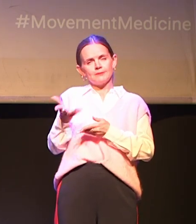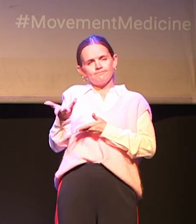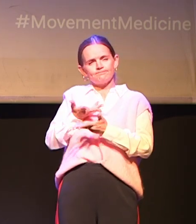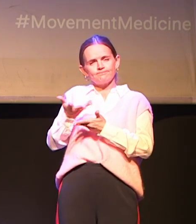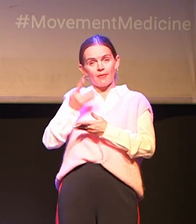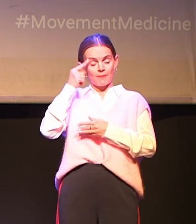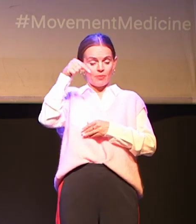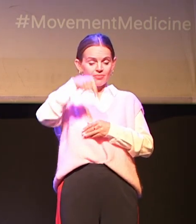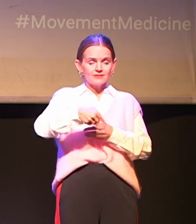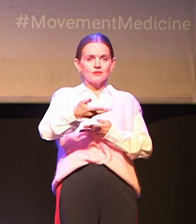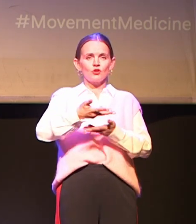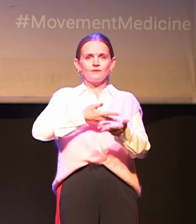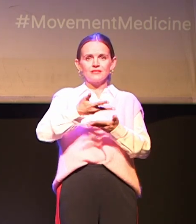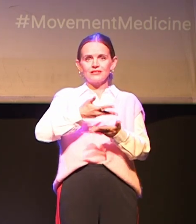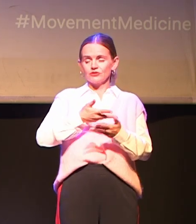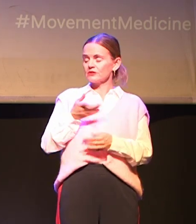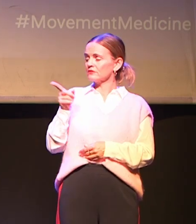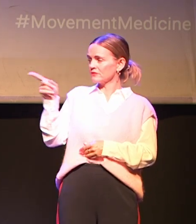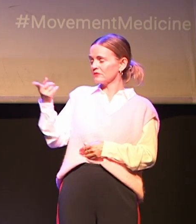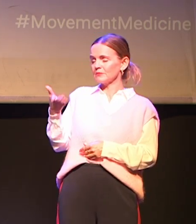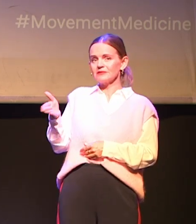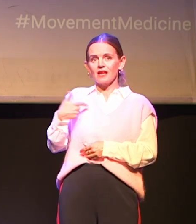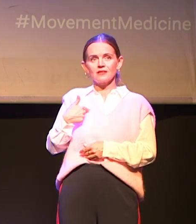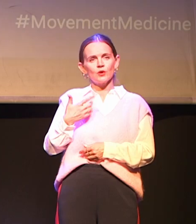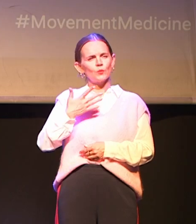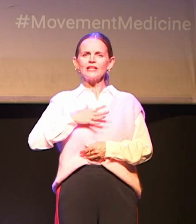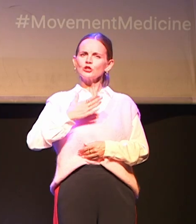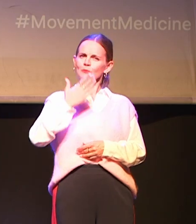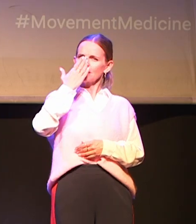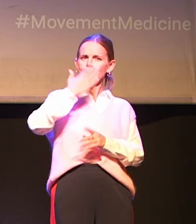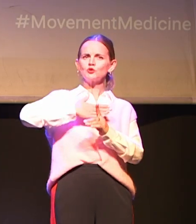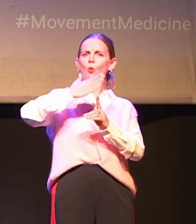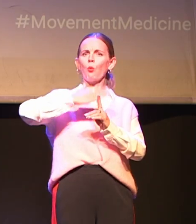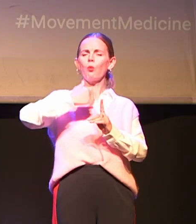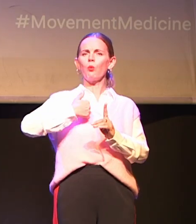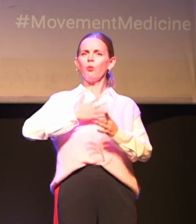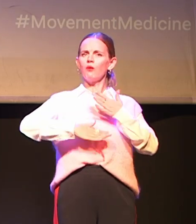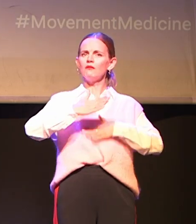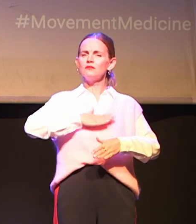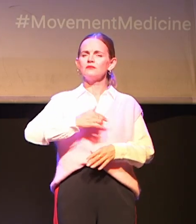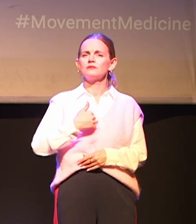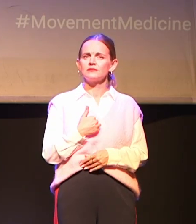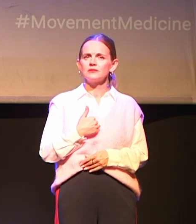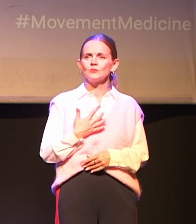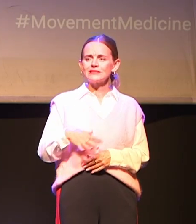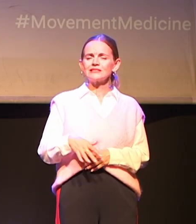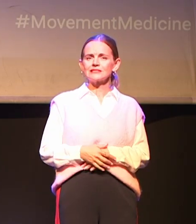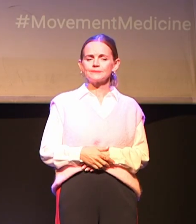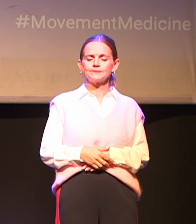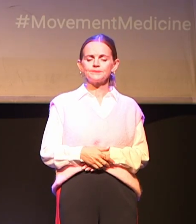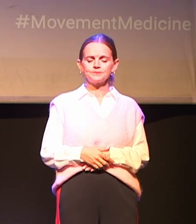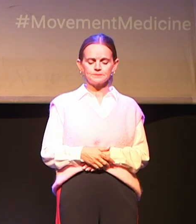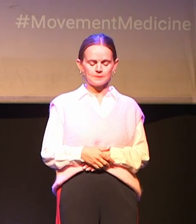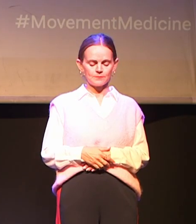this conversation, and one of the things that you said was the maturity that we need for this moment. And